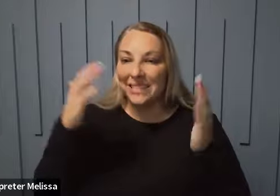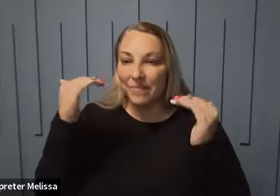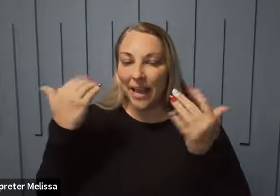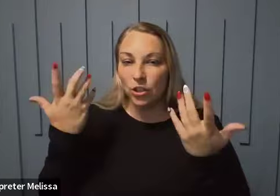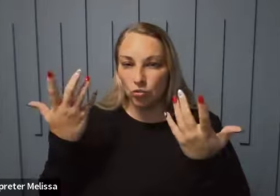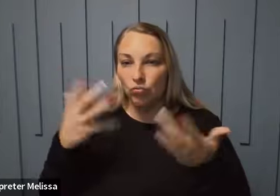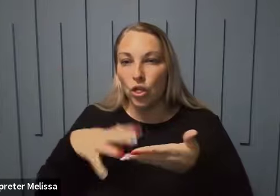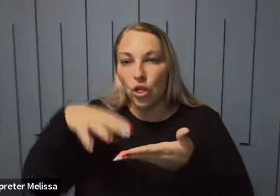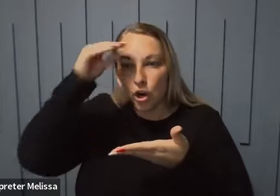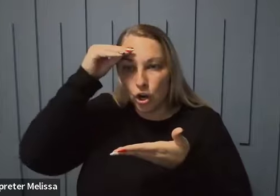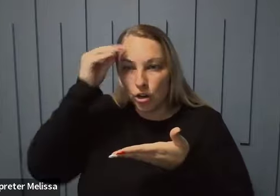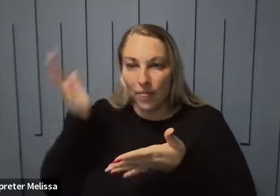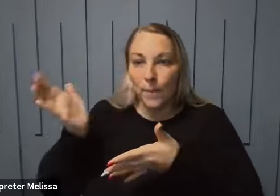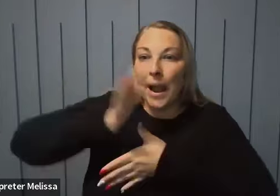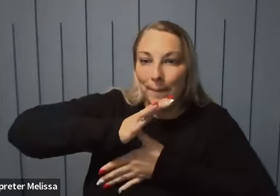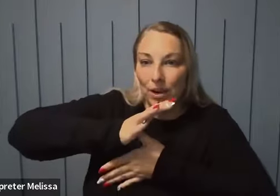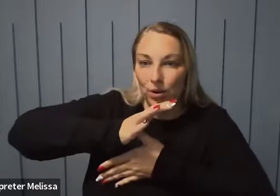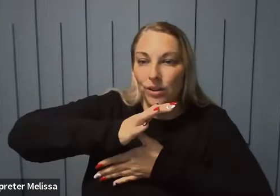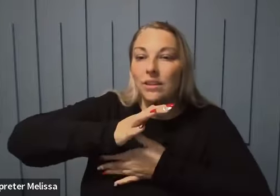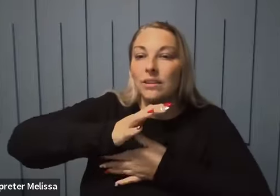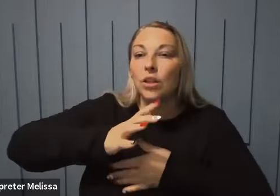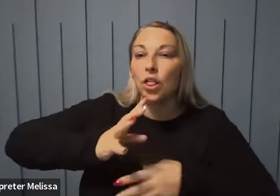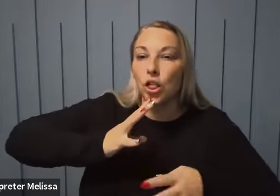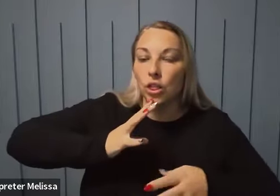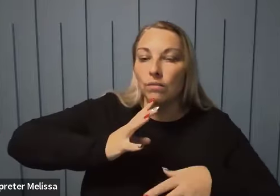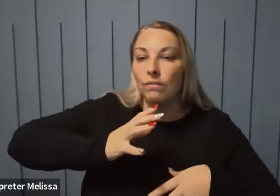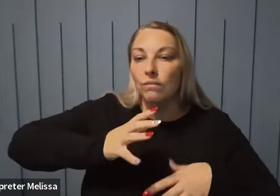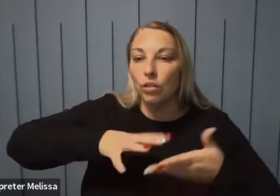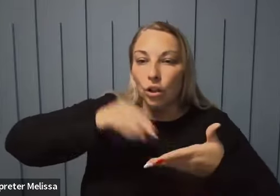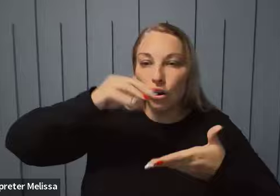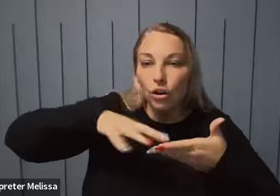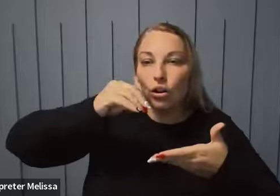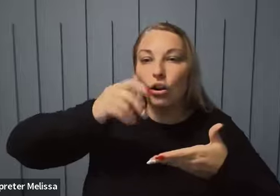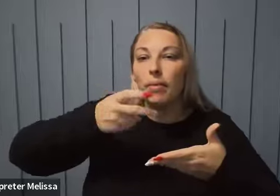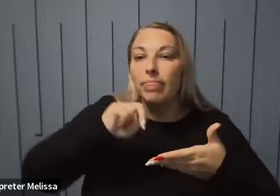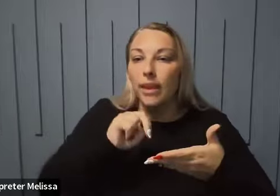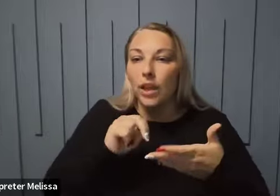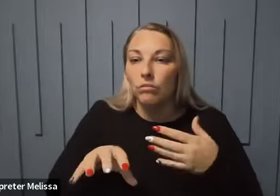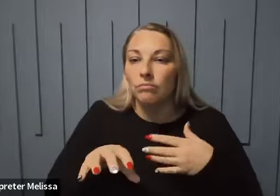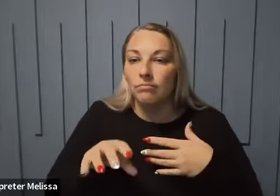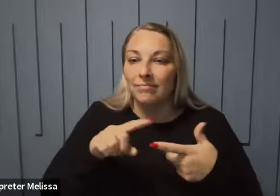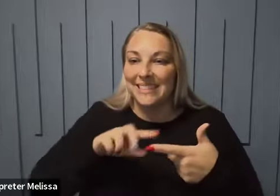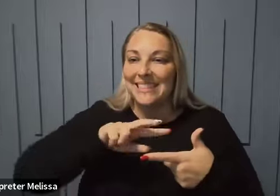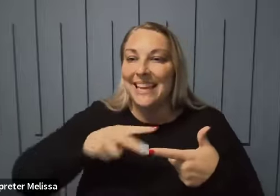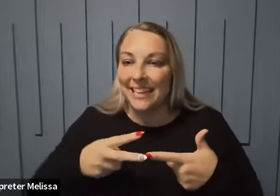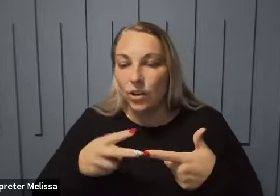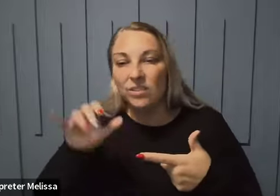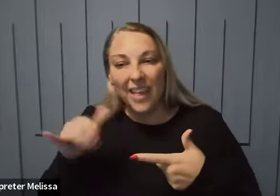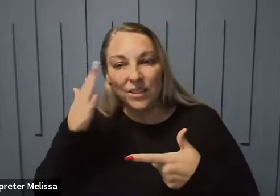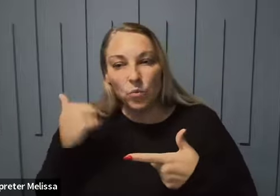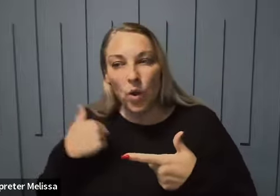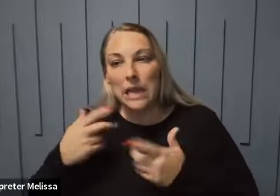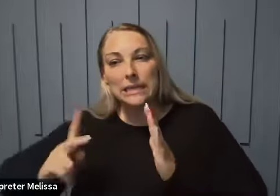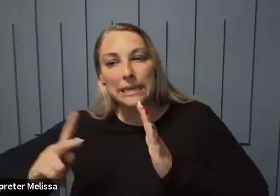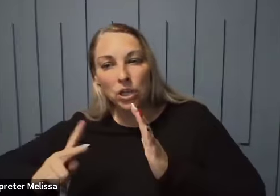in its secondary form. Which is why we weren't taught how to read and write until we got into kindergarten. That's when